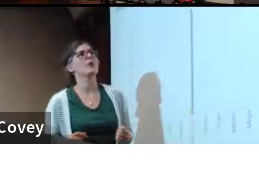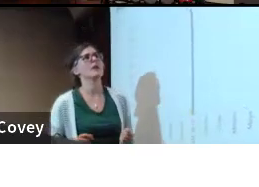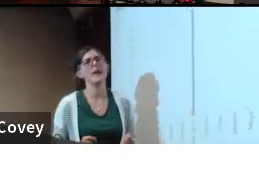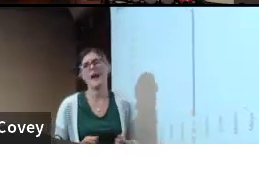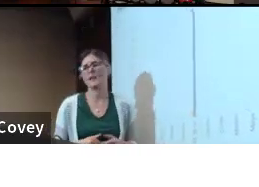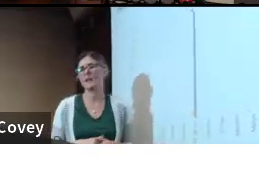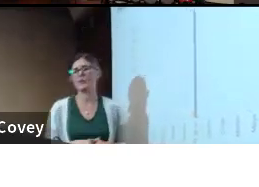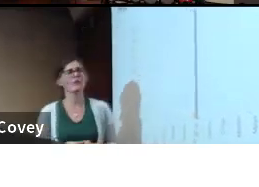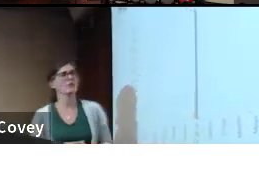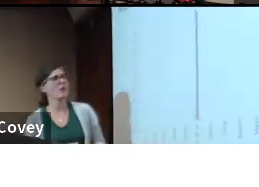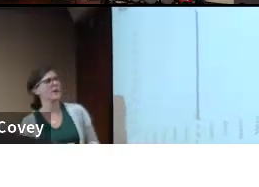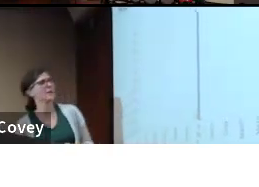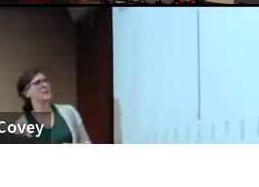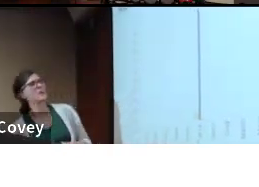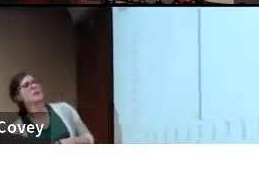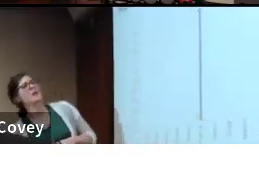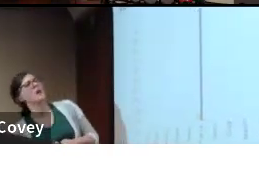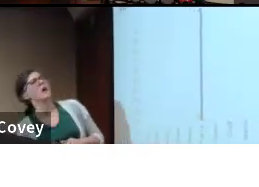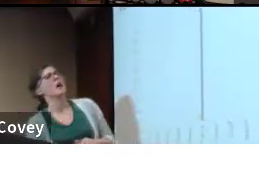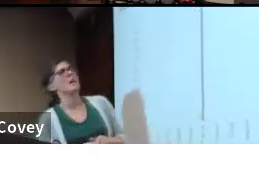When we look at the referent tracking,